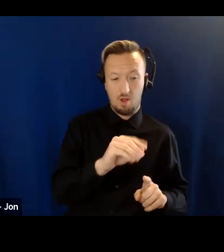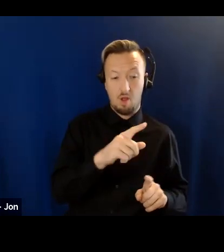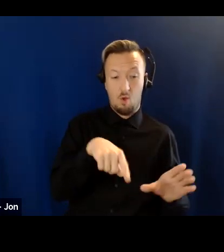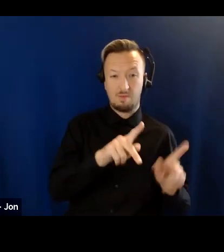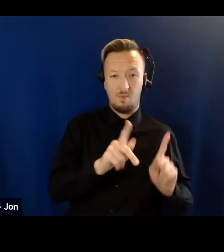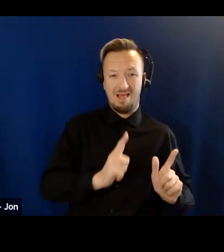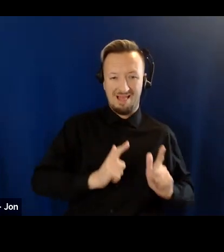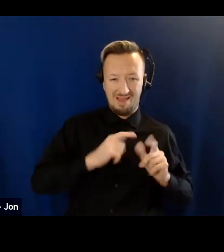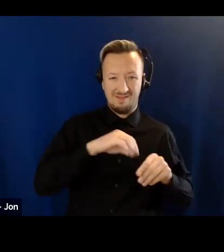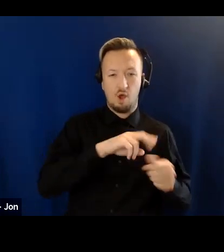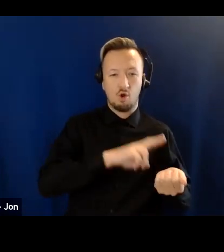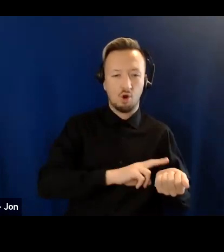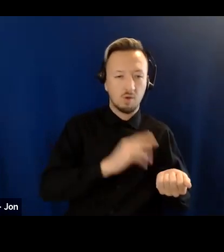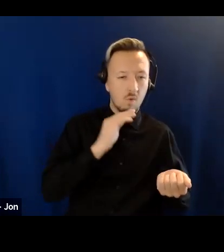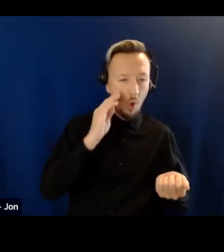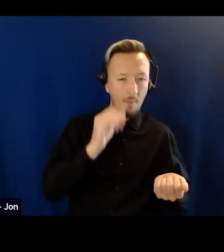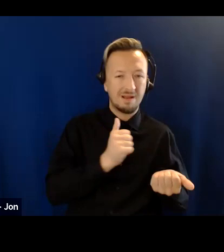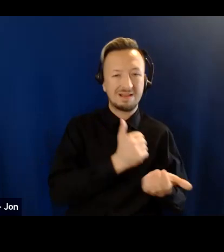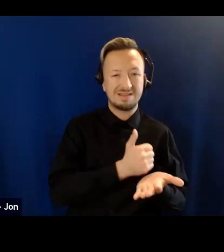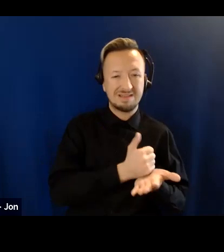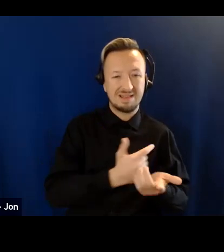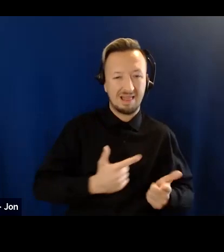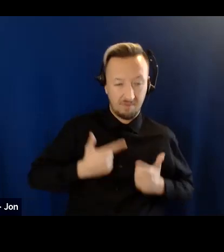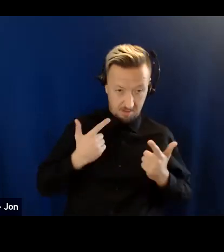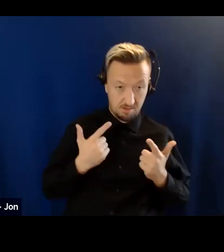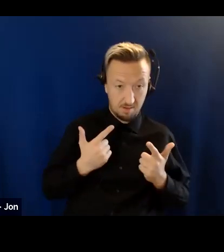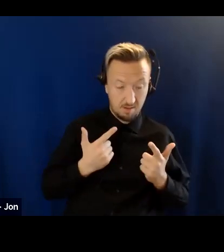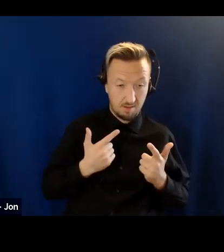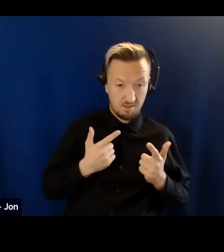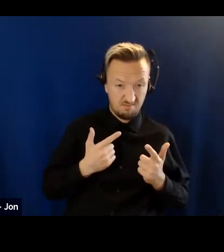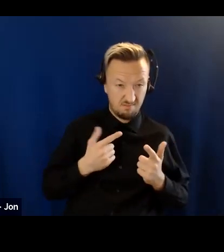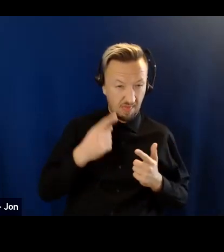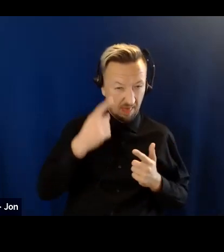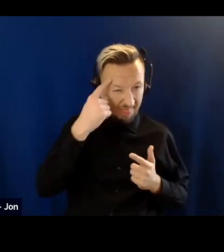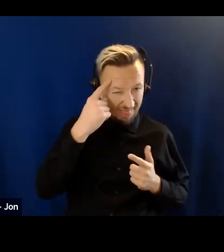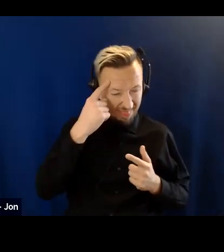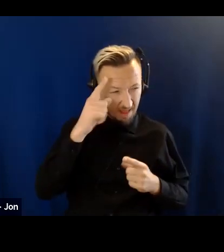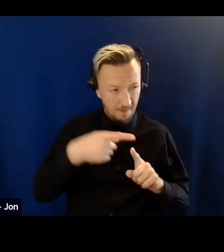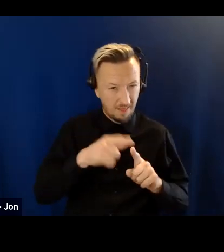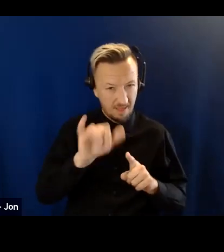living facilities. I want you to sit for that for a minute.